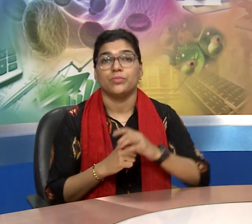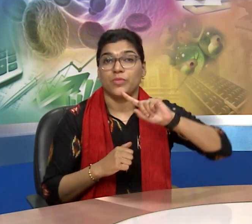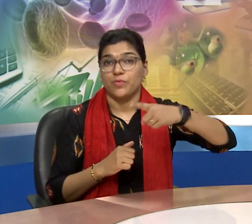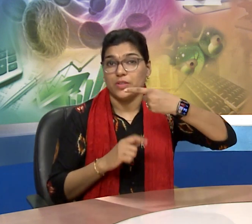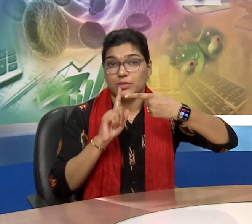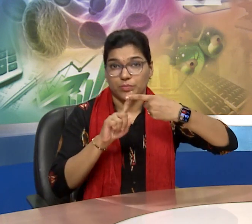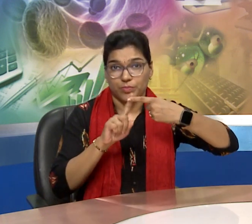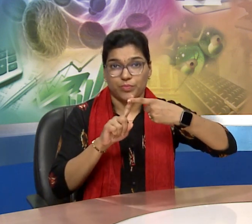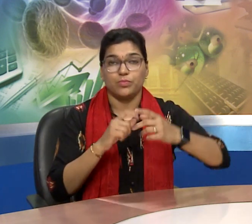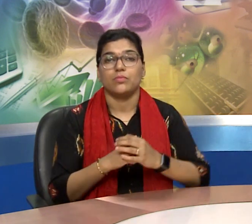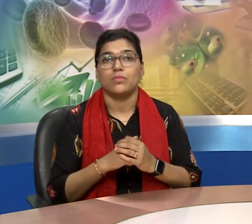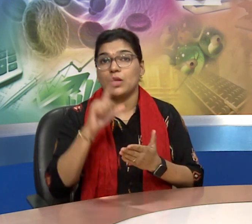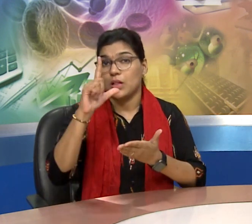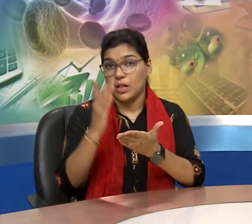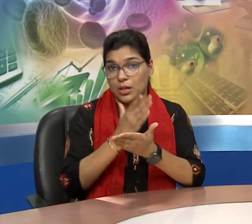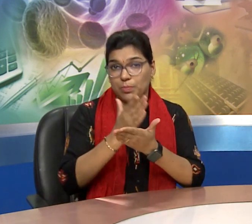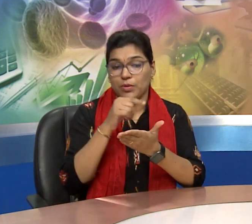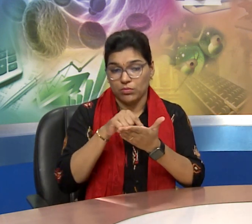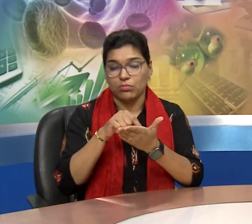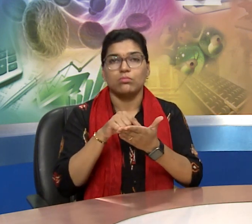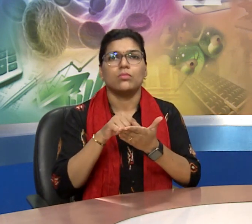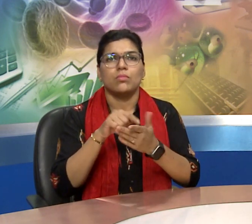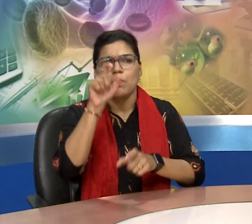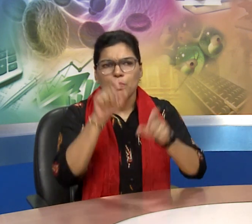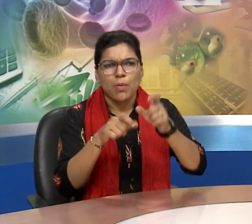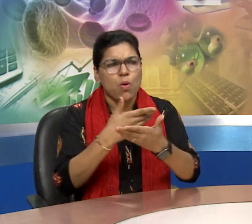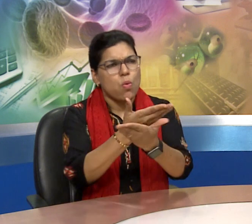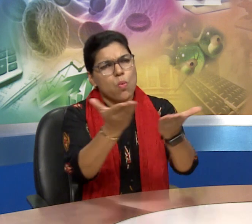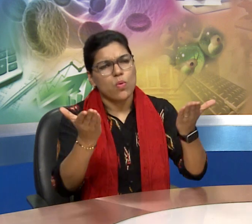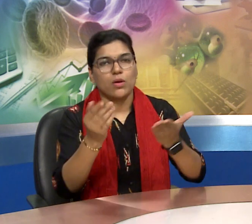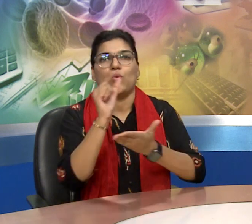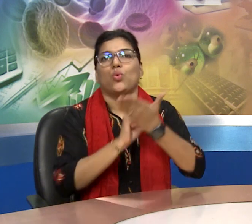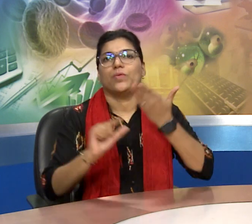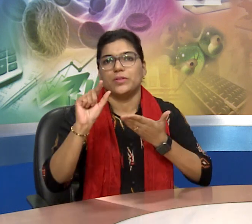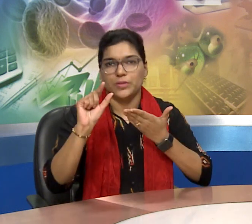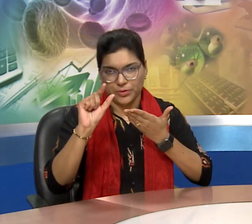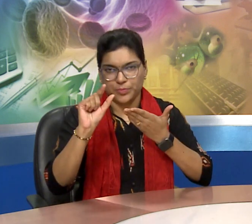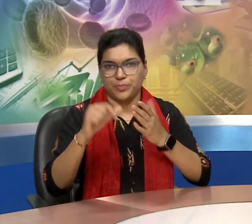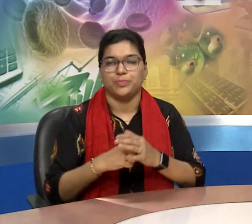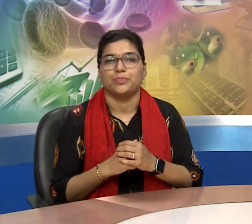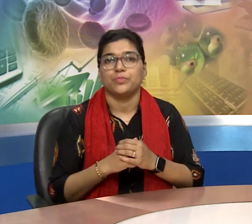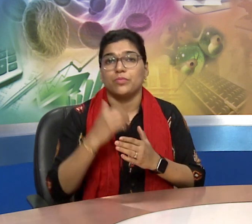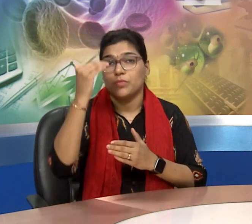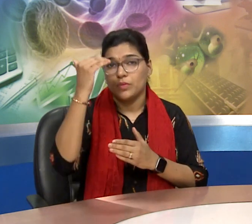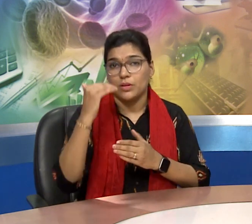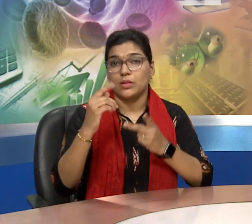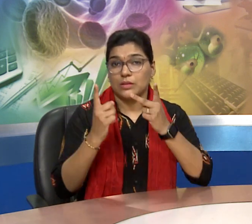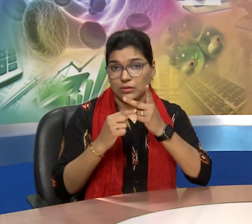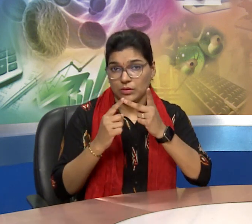of libraries in education. Mainly, there are 3 basic roles. The first role is